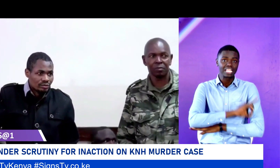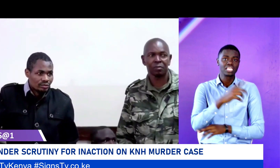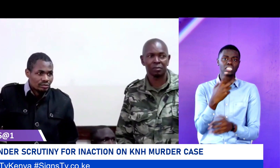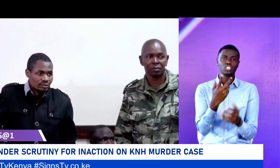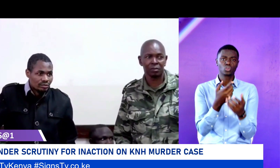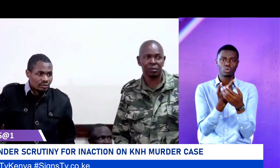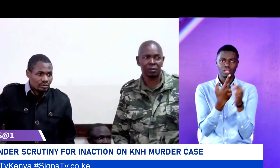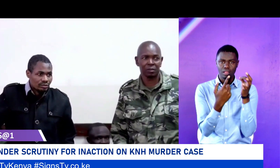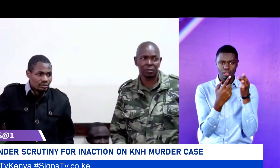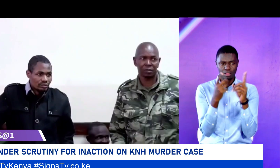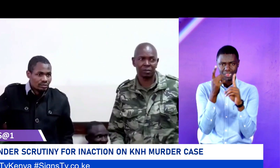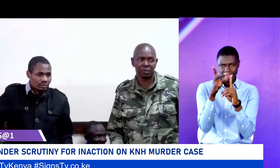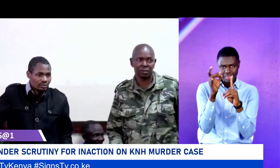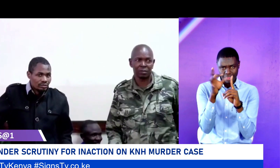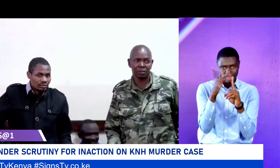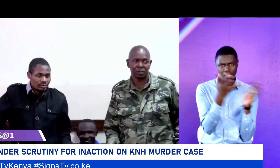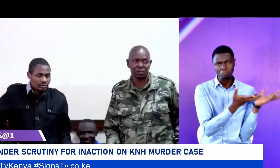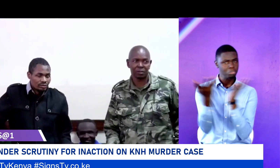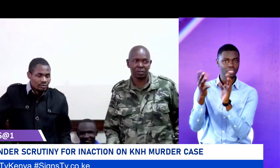the accommodation area.